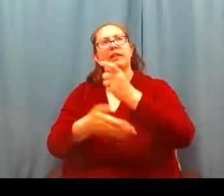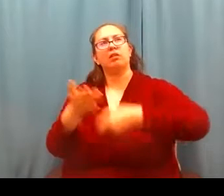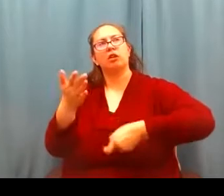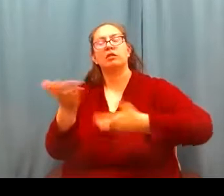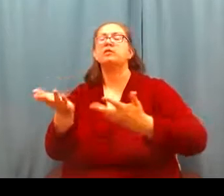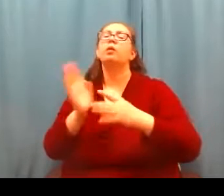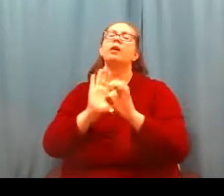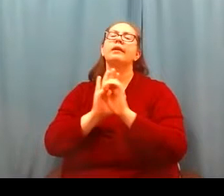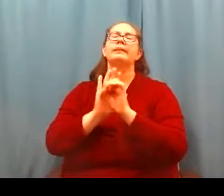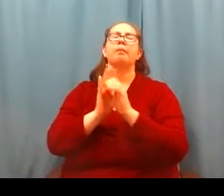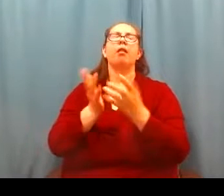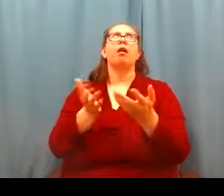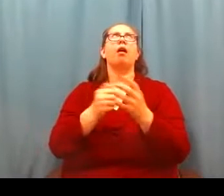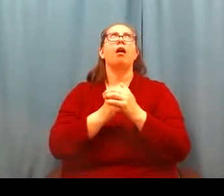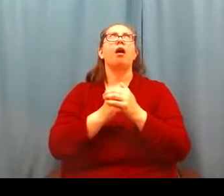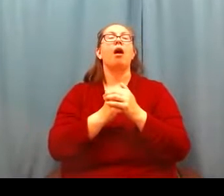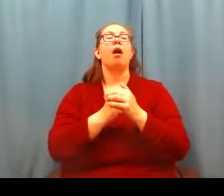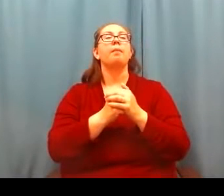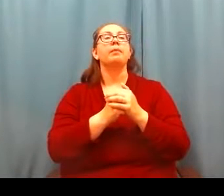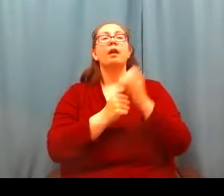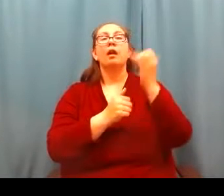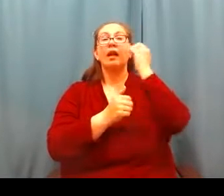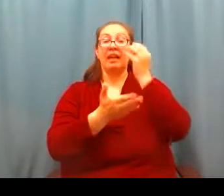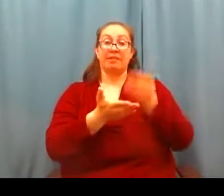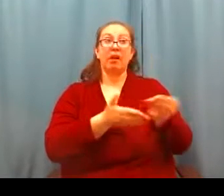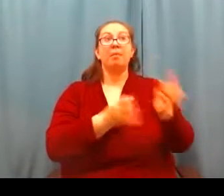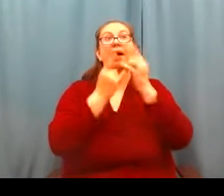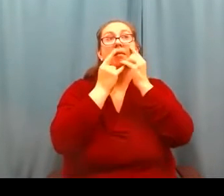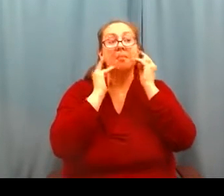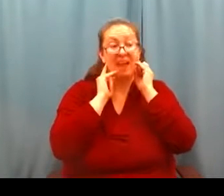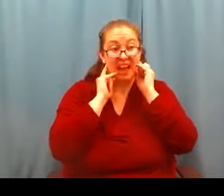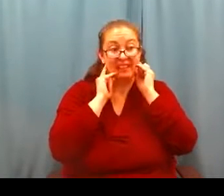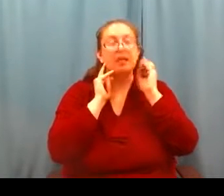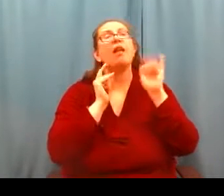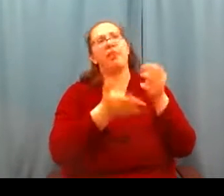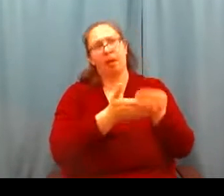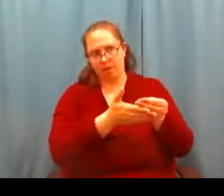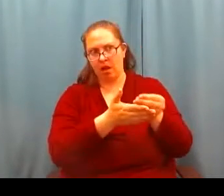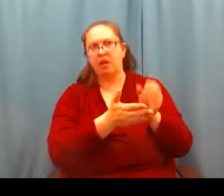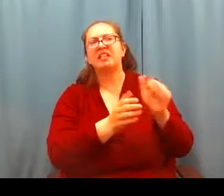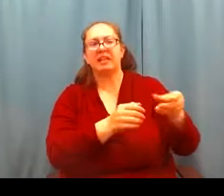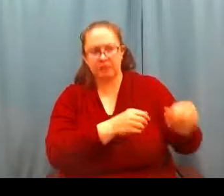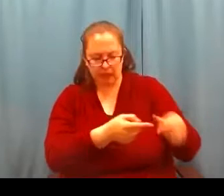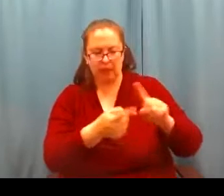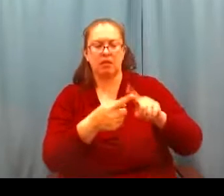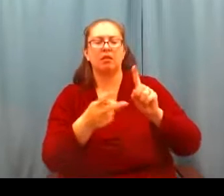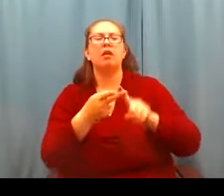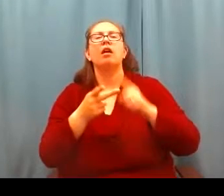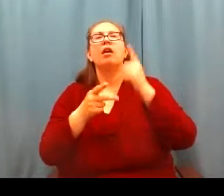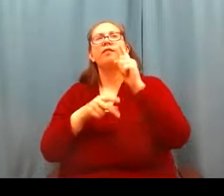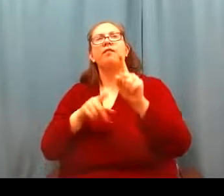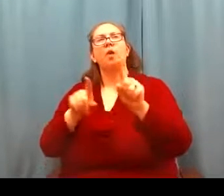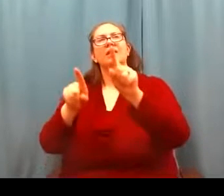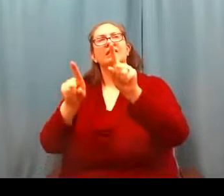money that we spend to buy masks, money that we spend to buy test kits, money that we